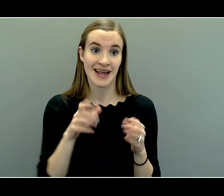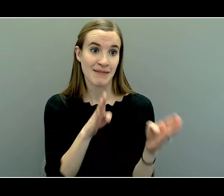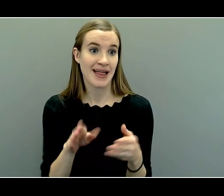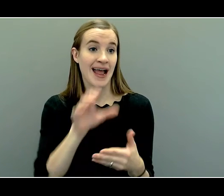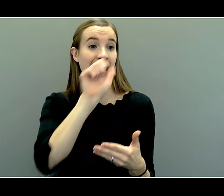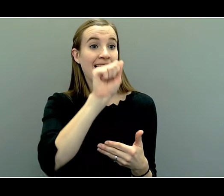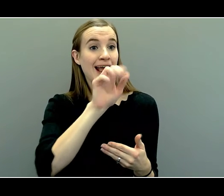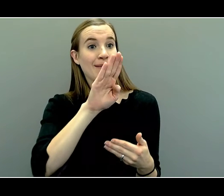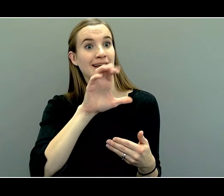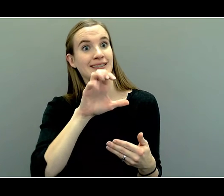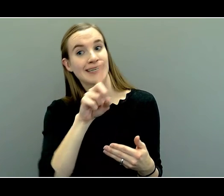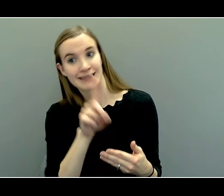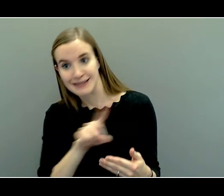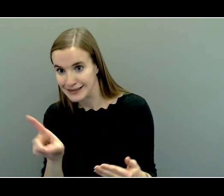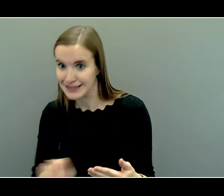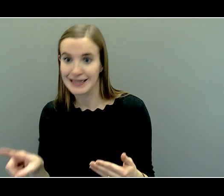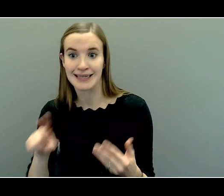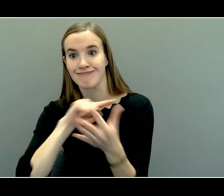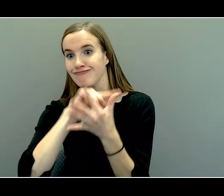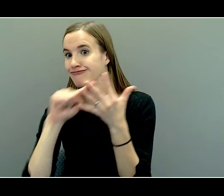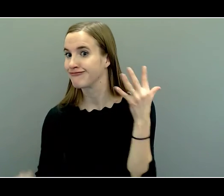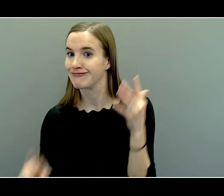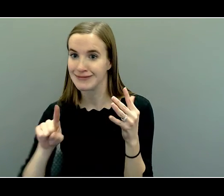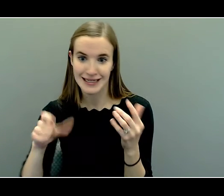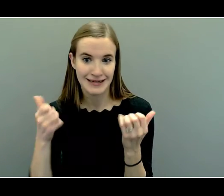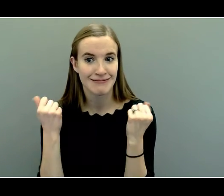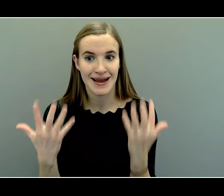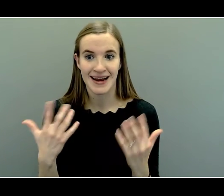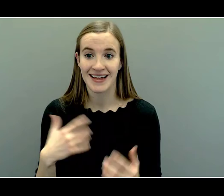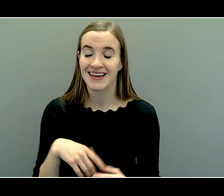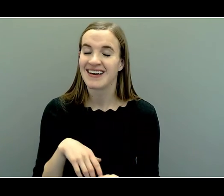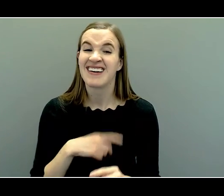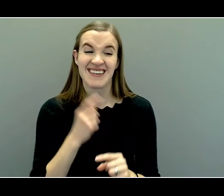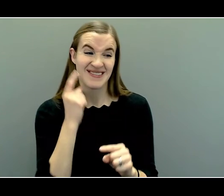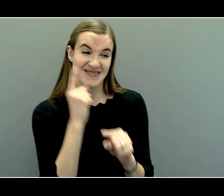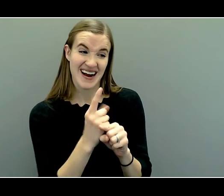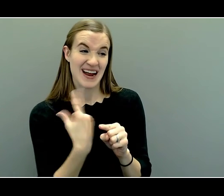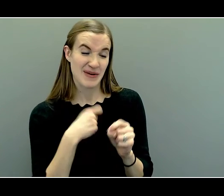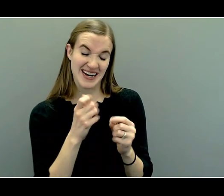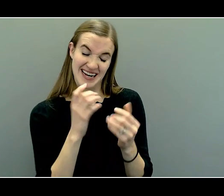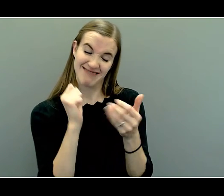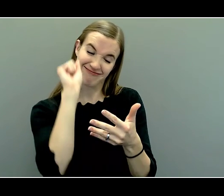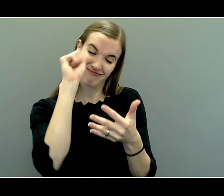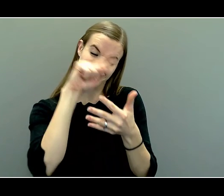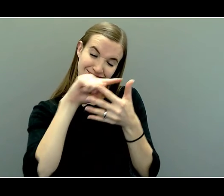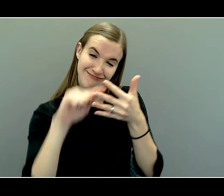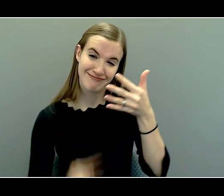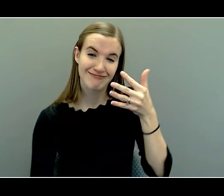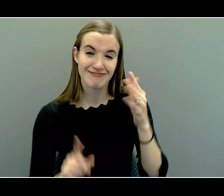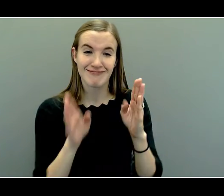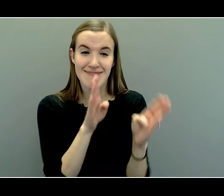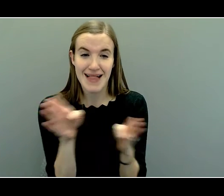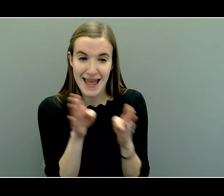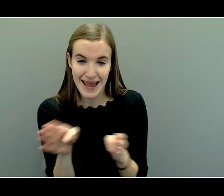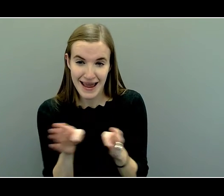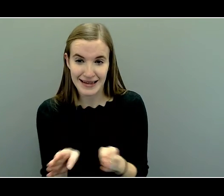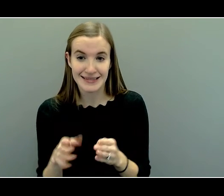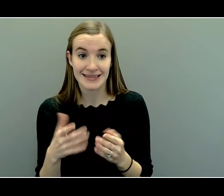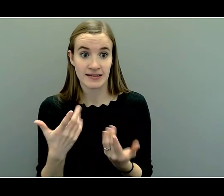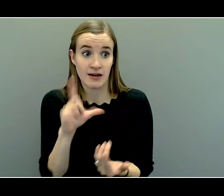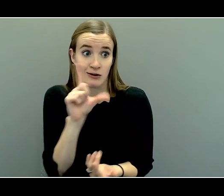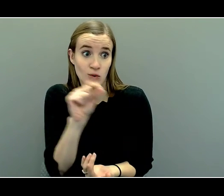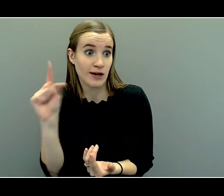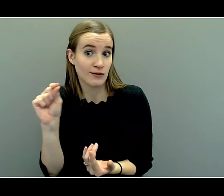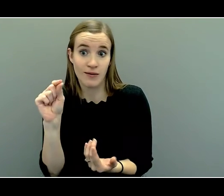exactly, yeah. One plan's not going to do it anymore. If 2020 has taught us anything, you need plans for